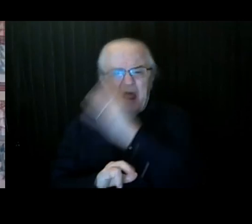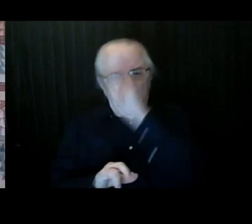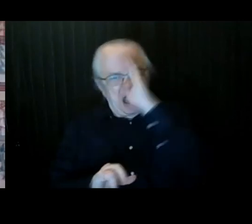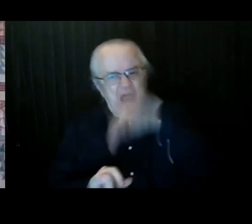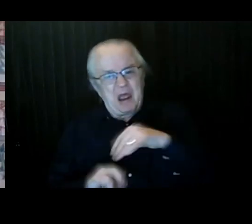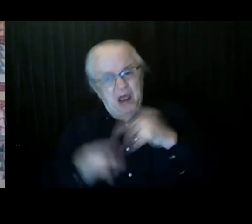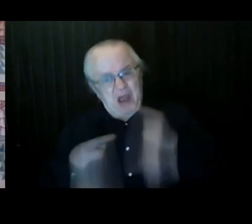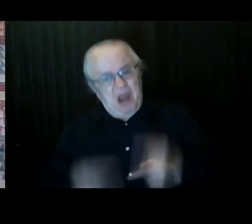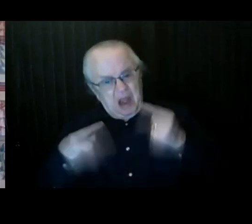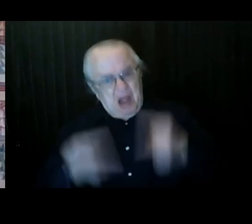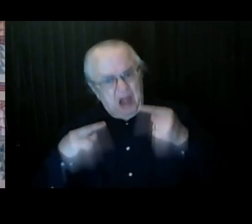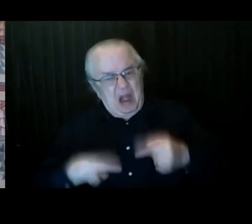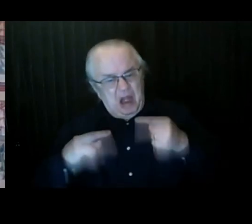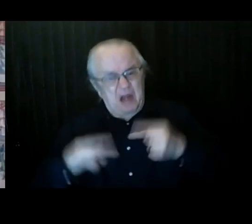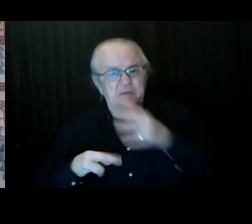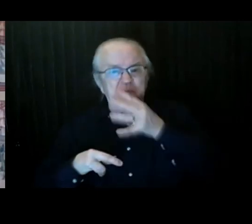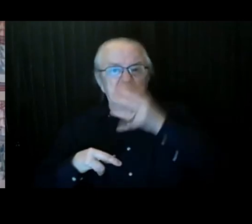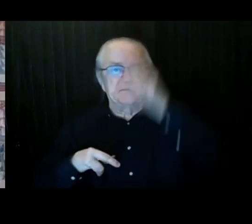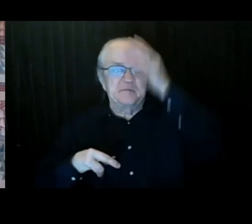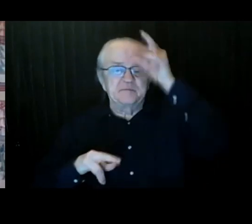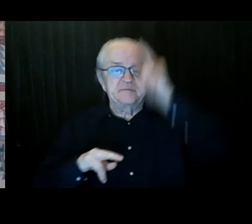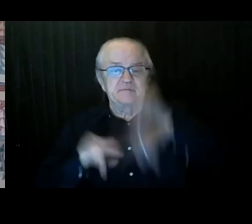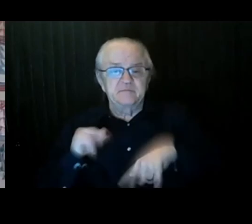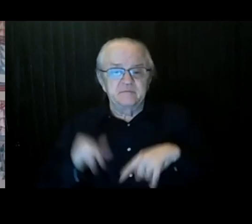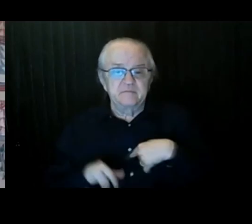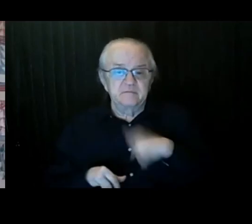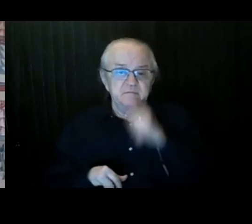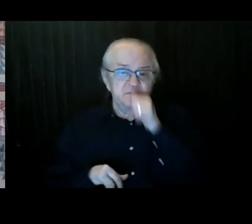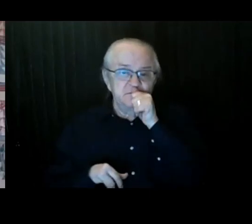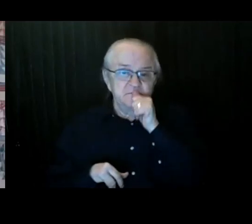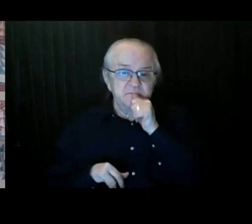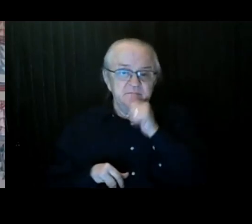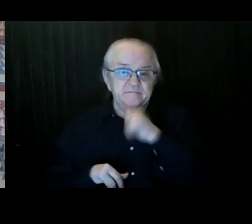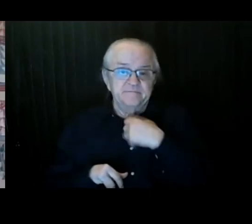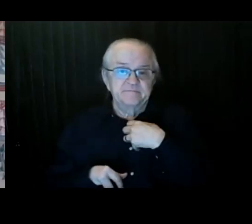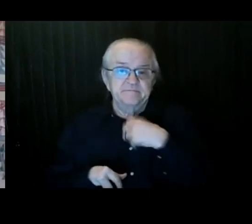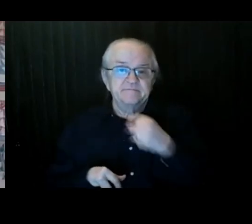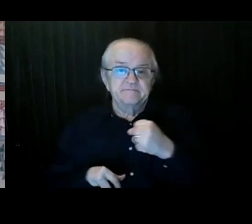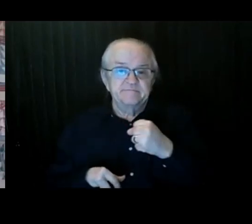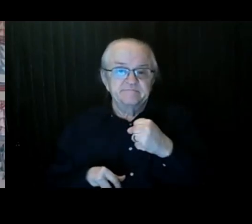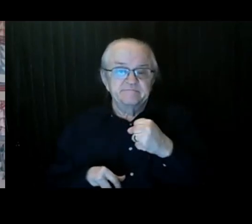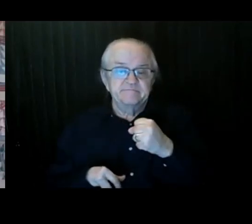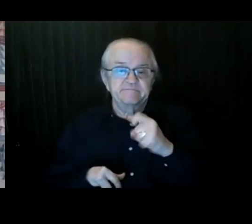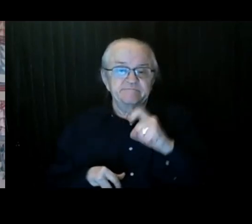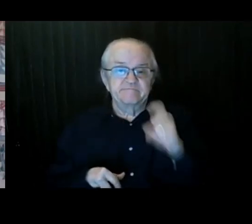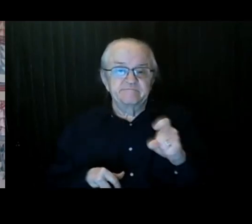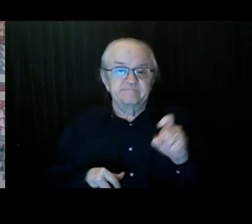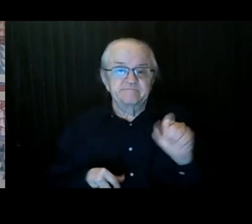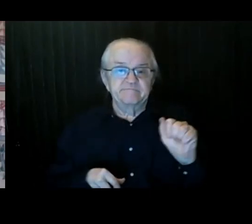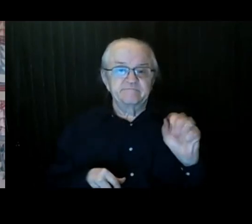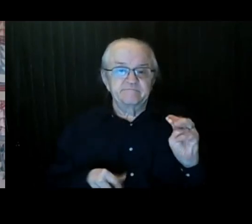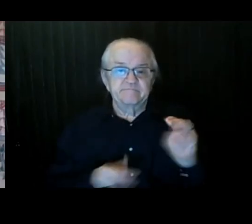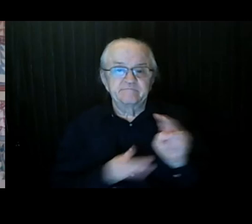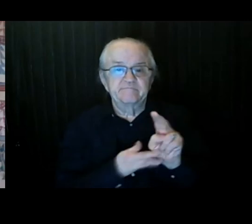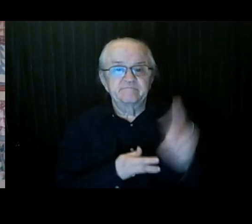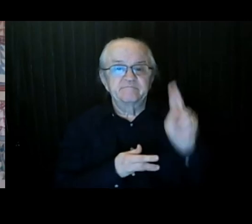mom and dad. And eventually I caved in and they took me up to Texas A&M University. And just to